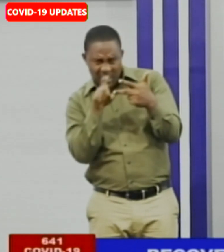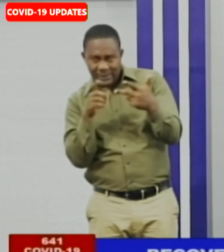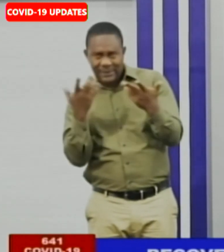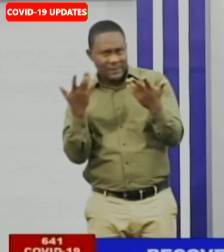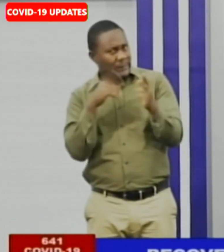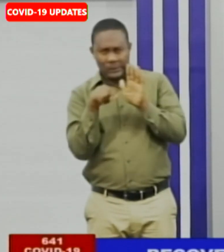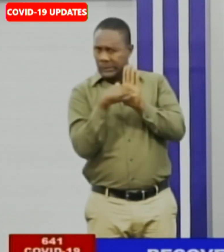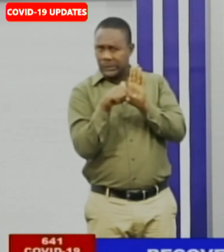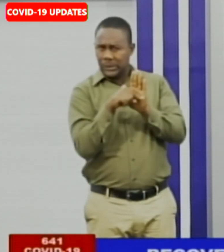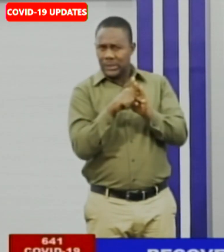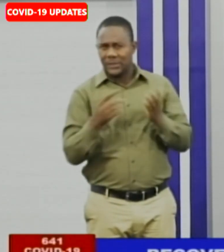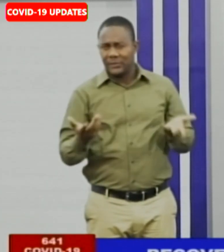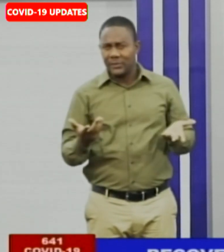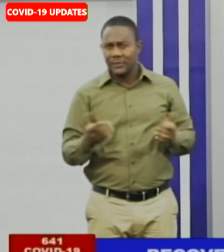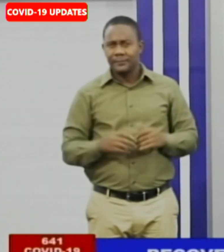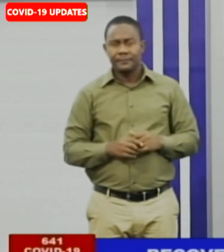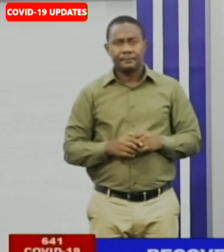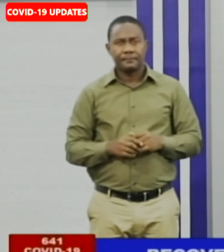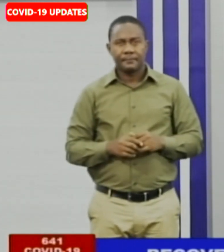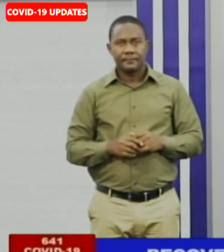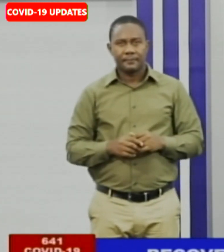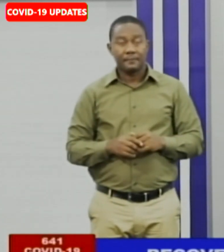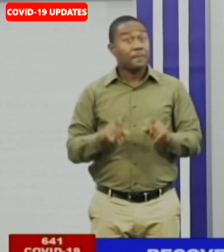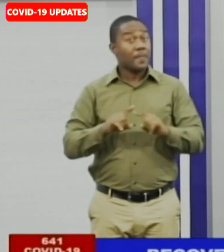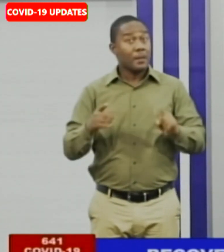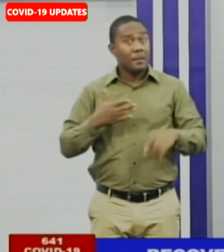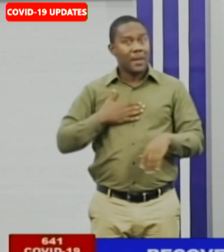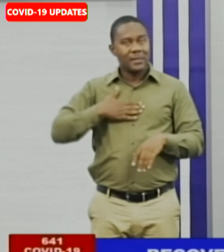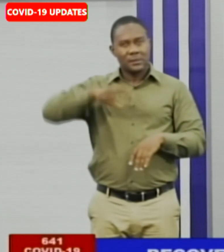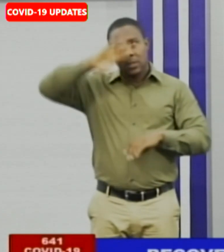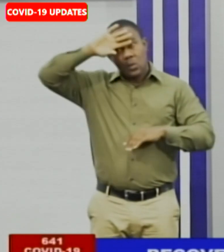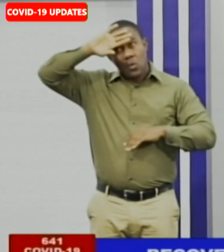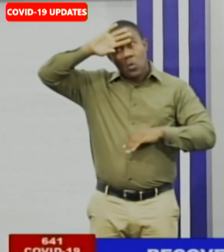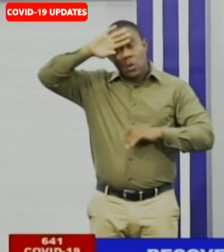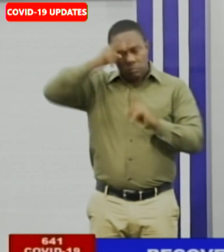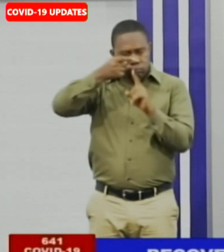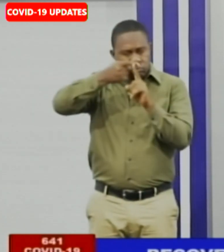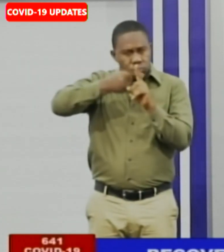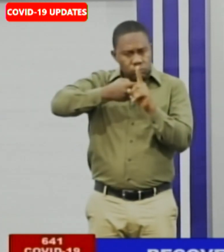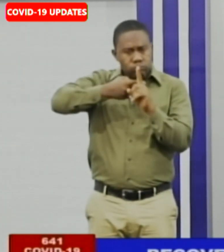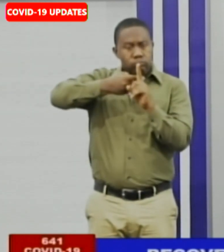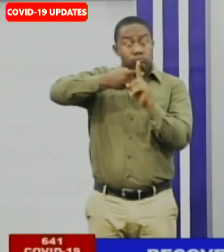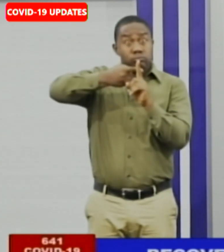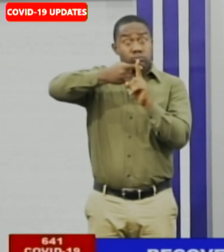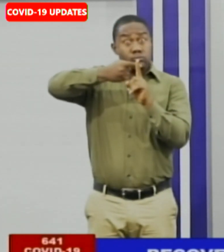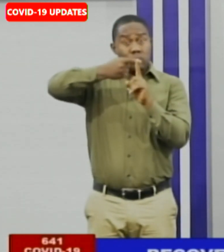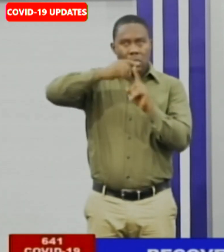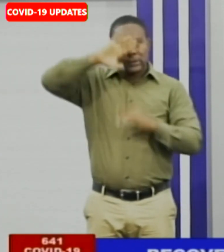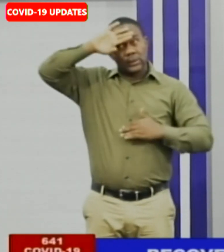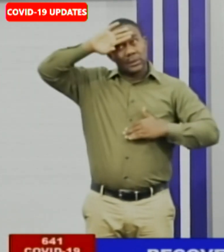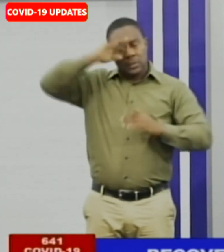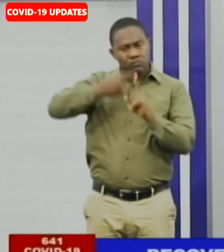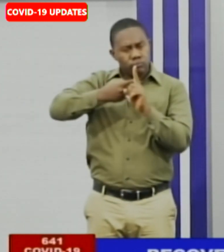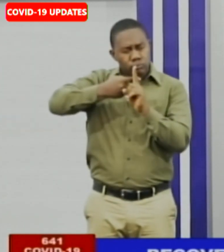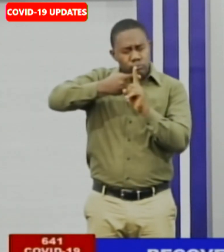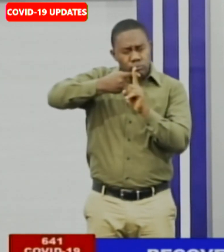negative. But they took my temperature. They realized that my temperature was above the normal temperature